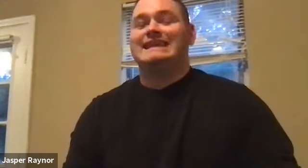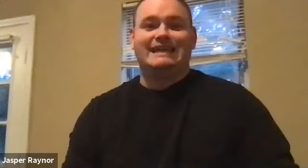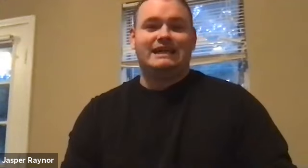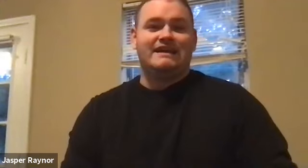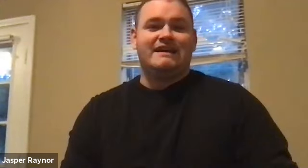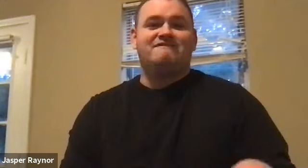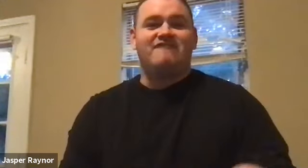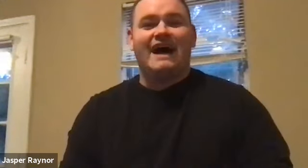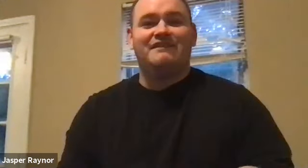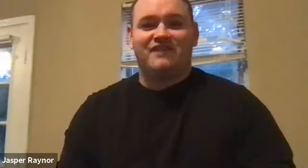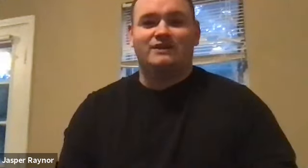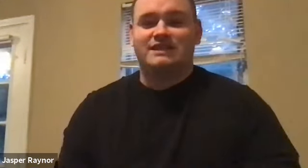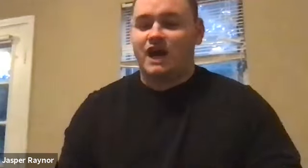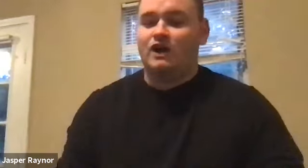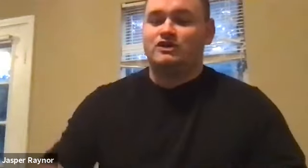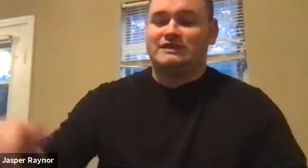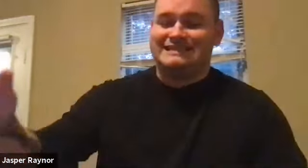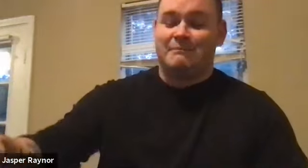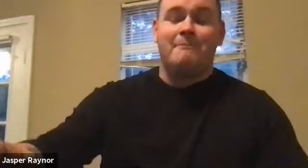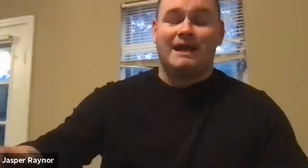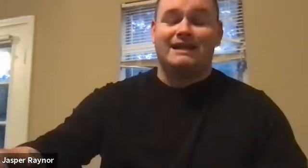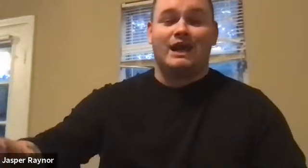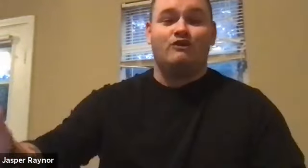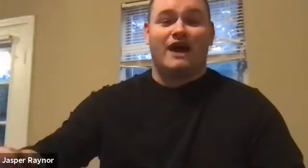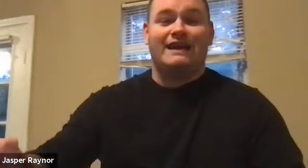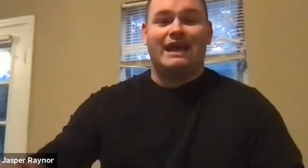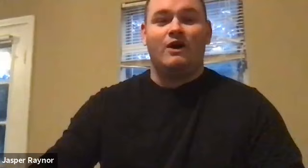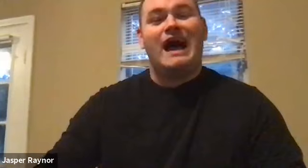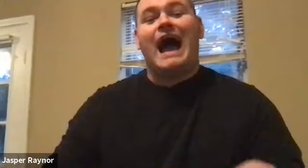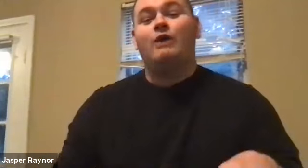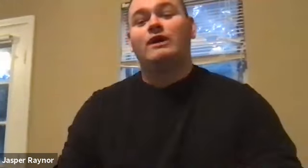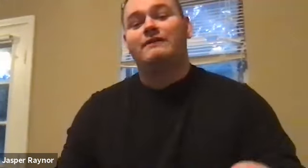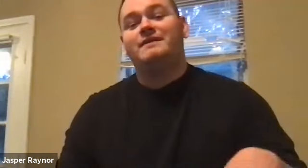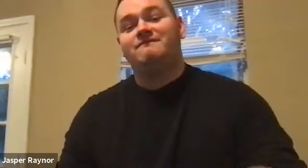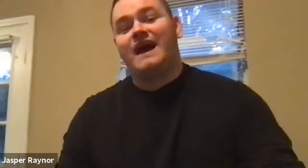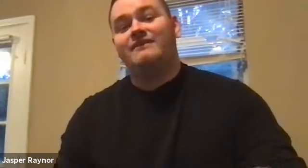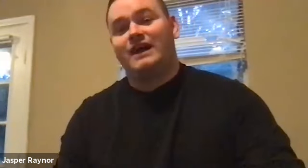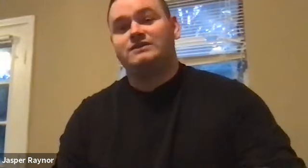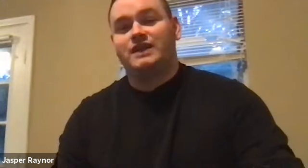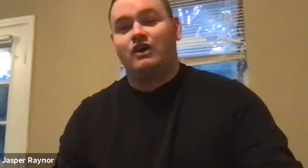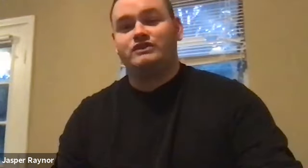see $5,000. It's in my bank account right now. I will give them $5,000 if they